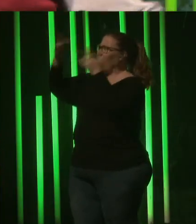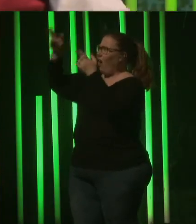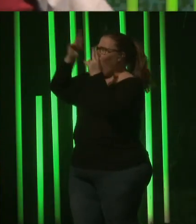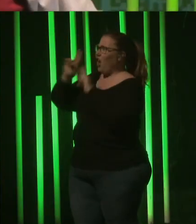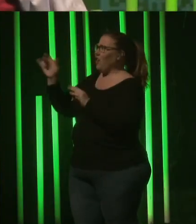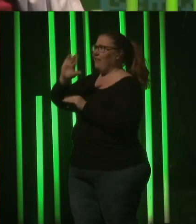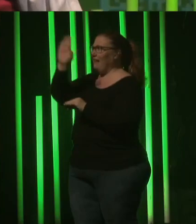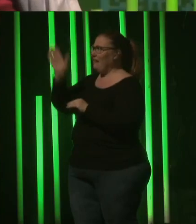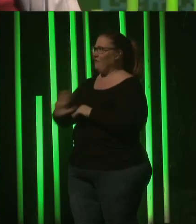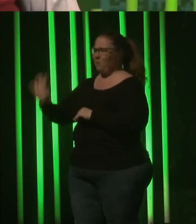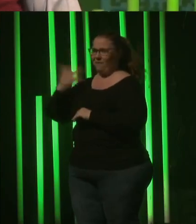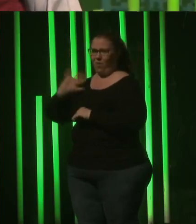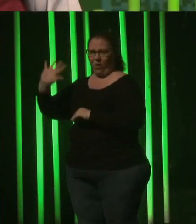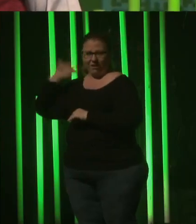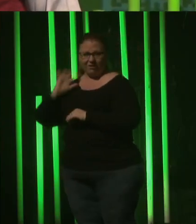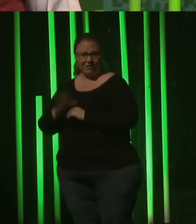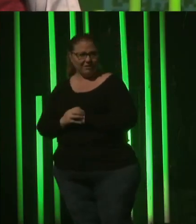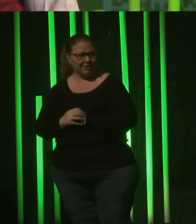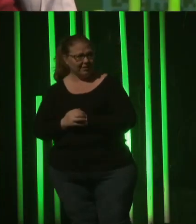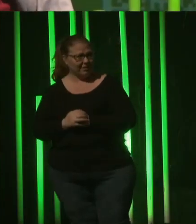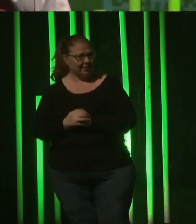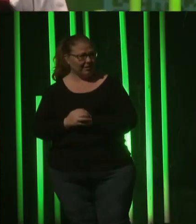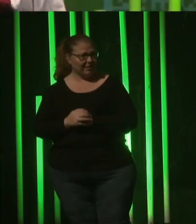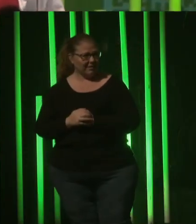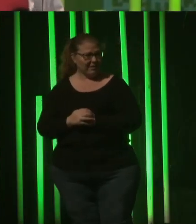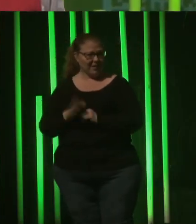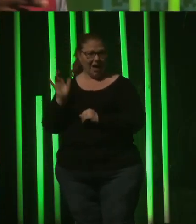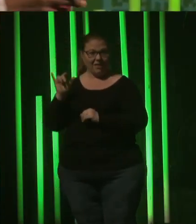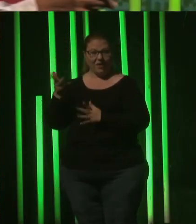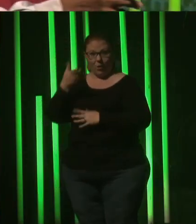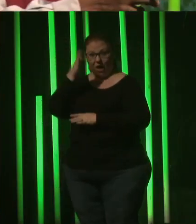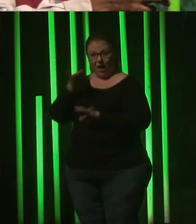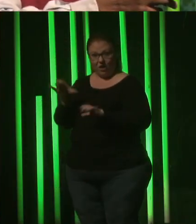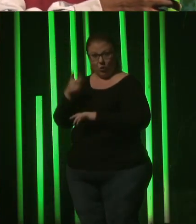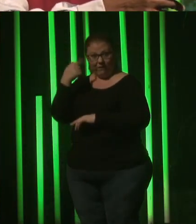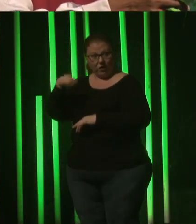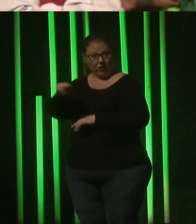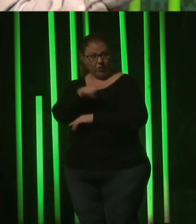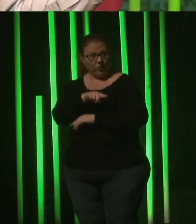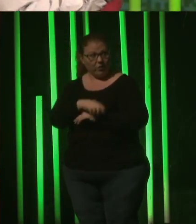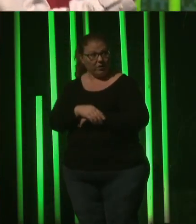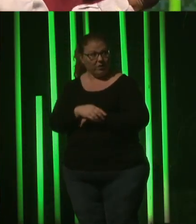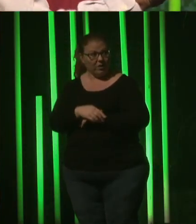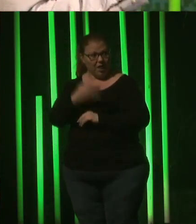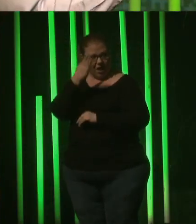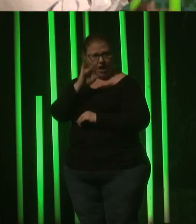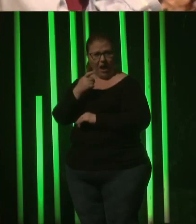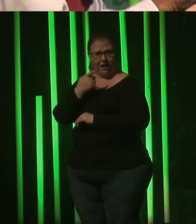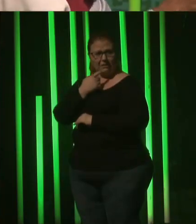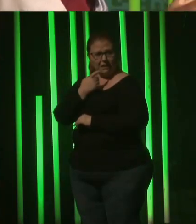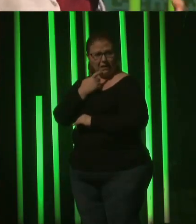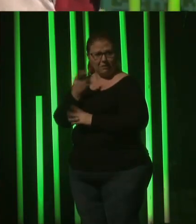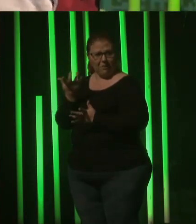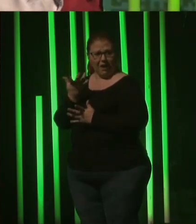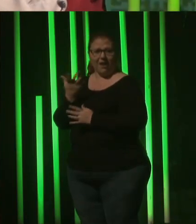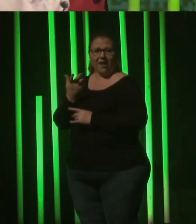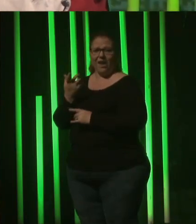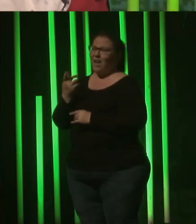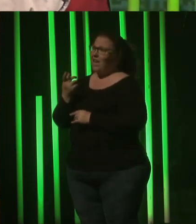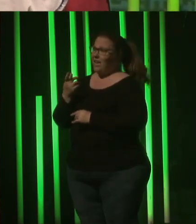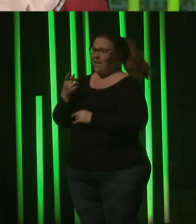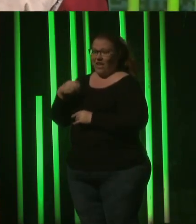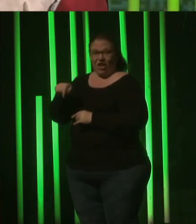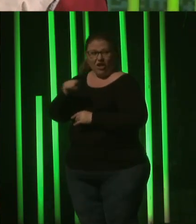like never before. And that's what God is doing for you. He's saying, you've got to make me bigger.